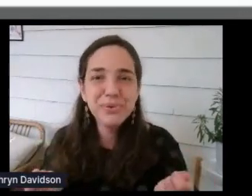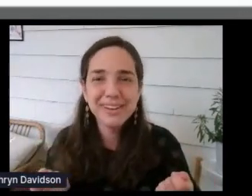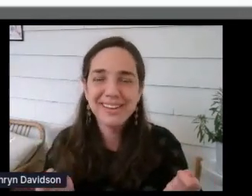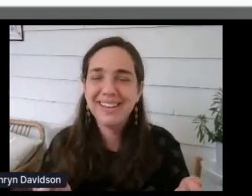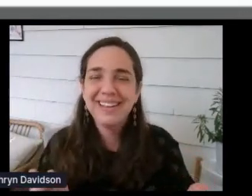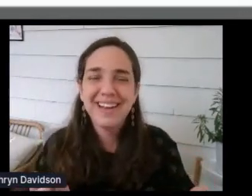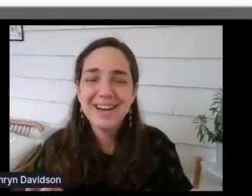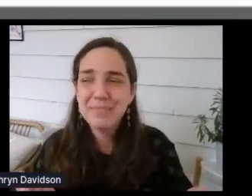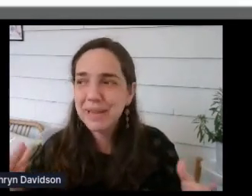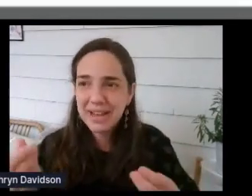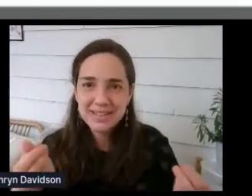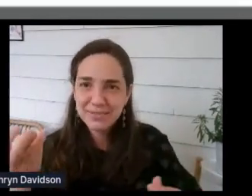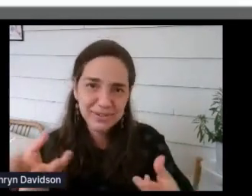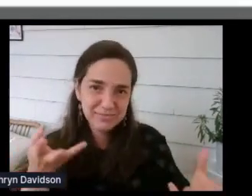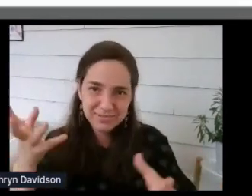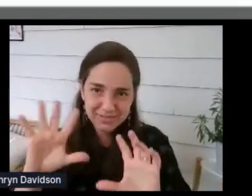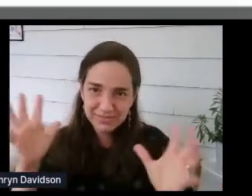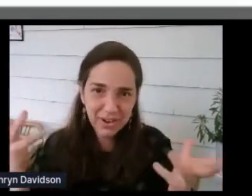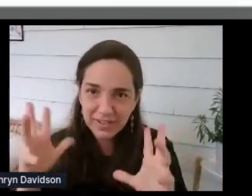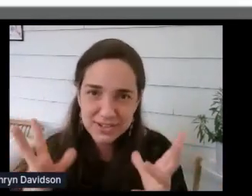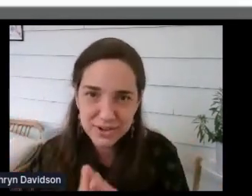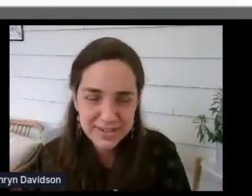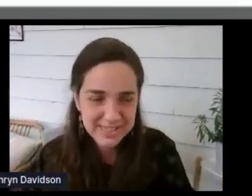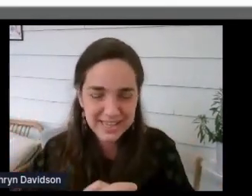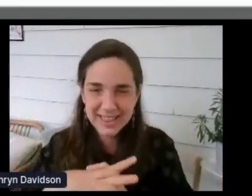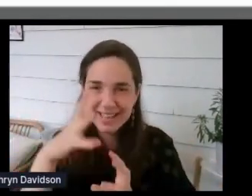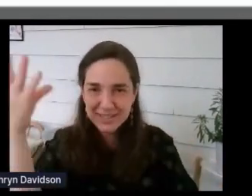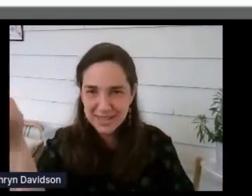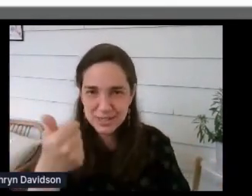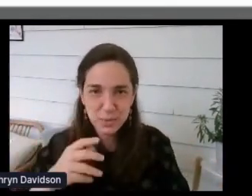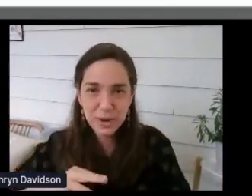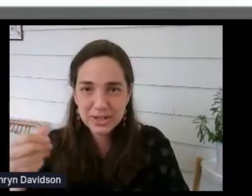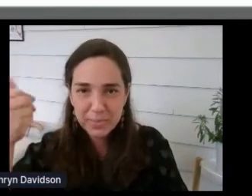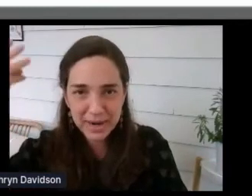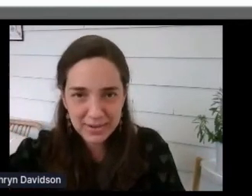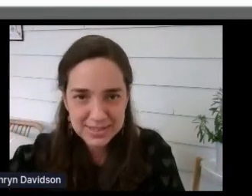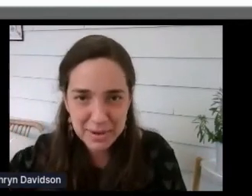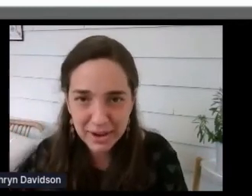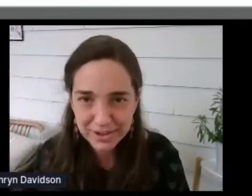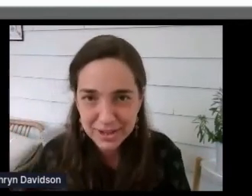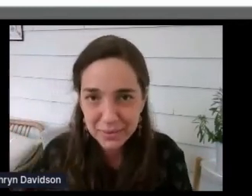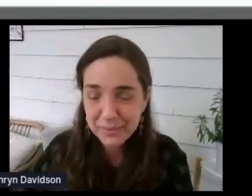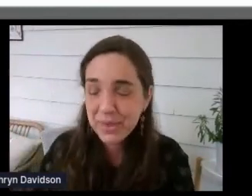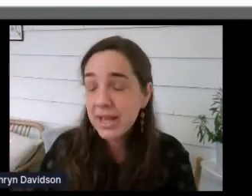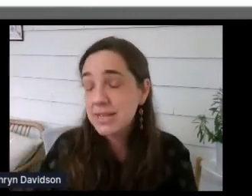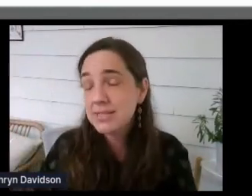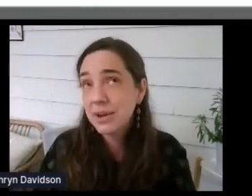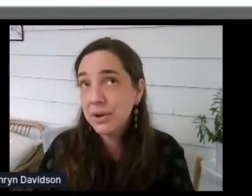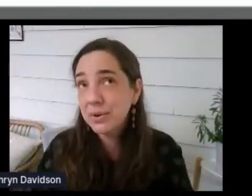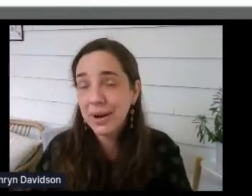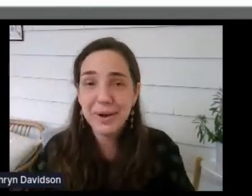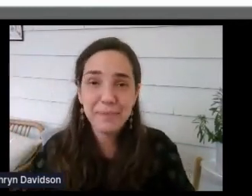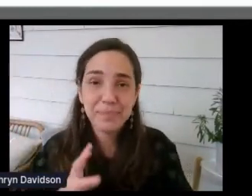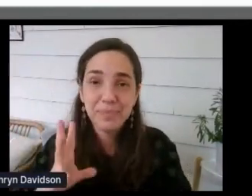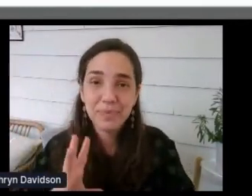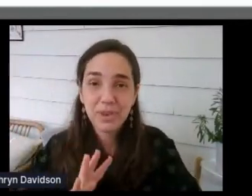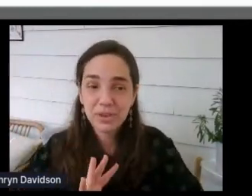can't move because for phonological reasons, like it's just weird to pronounce them higher and lower.